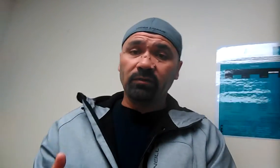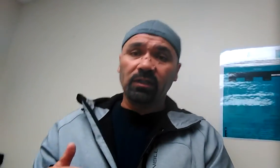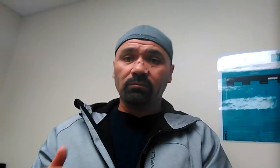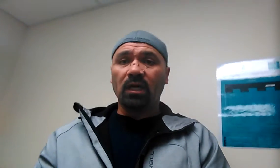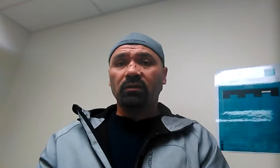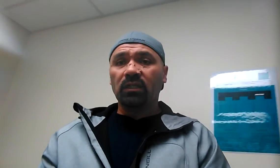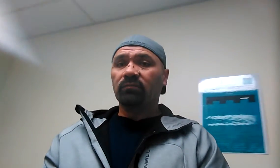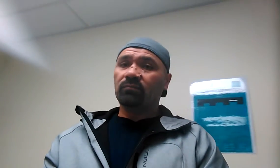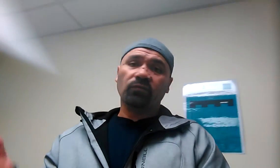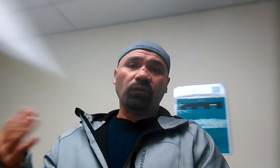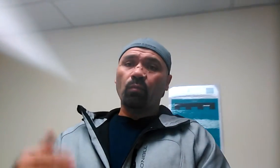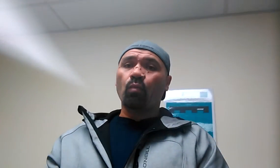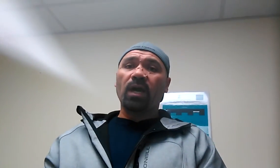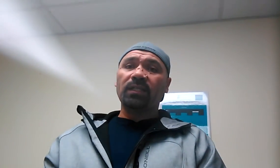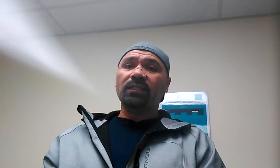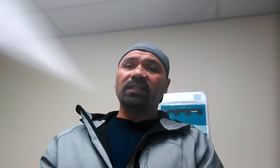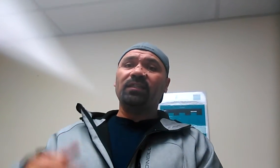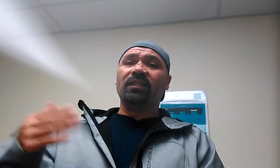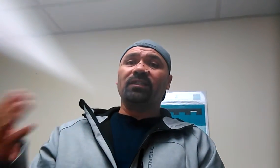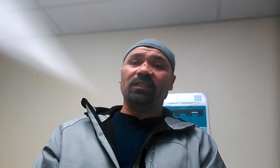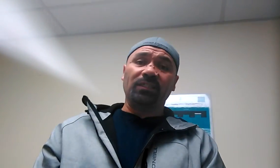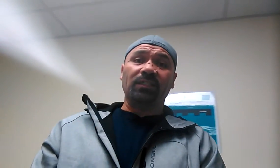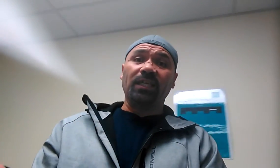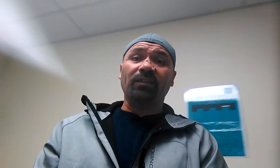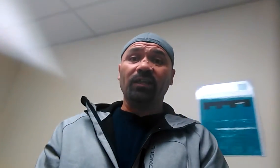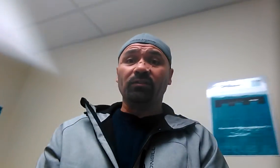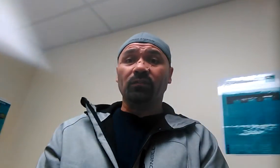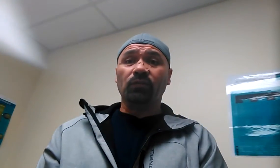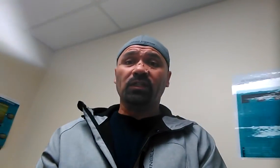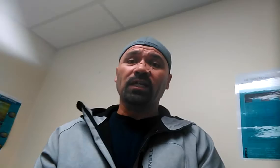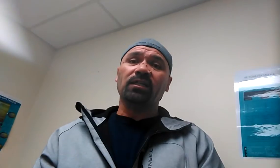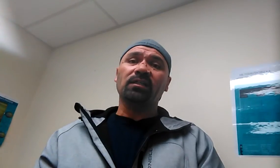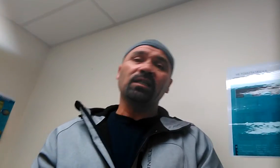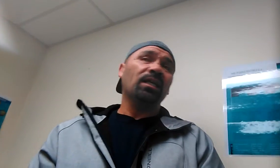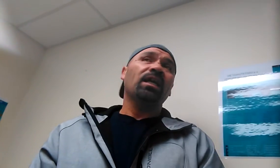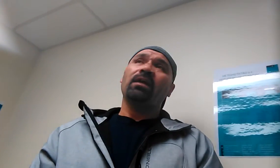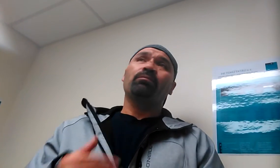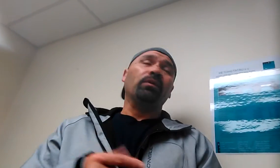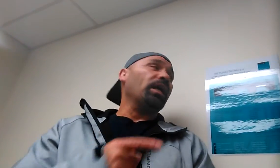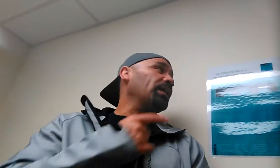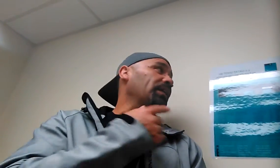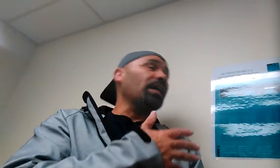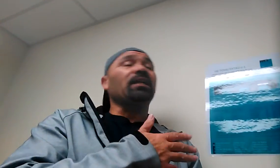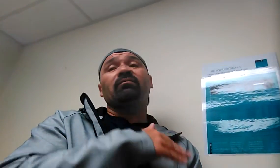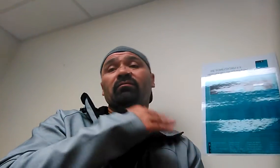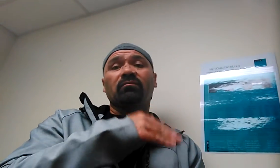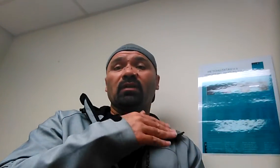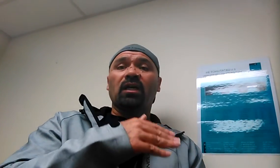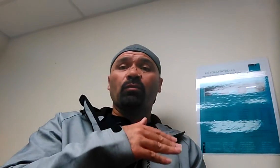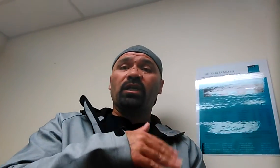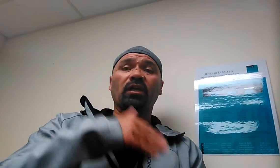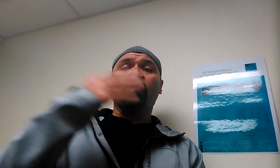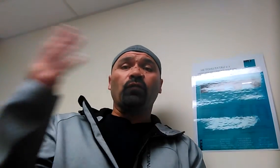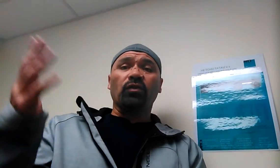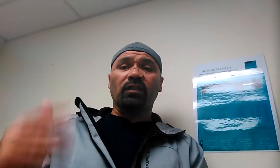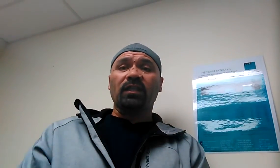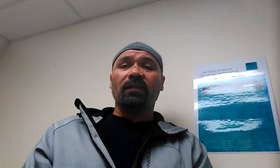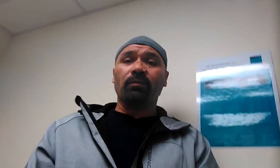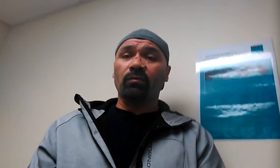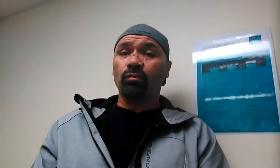in Māori from 1 to 10,000 for starters, and again, we can go further than that, but we're